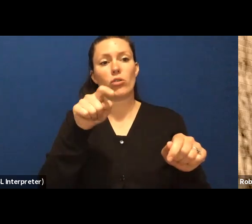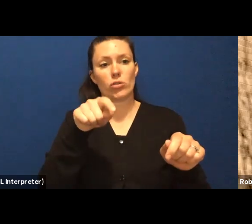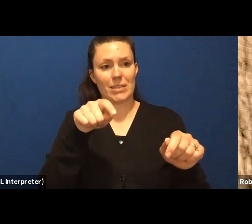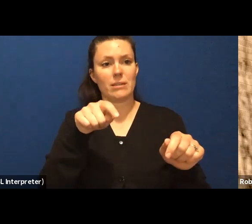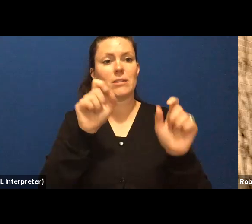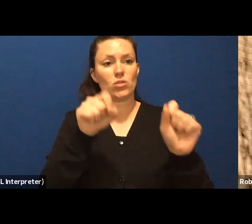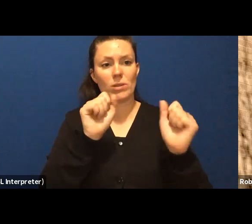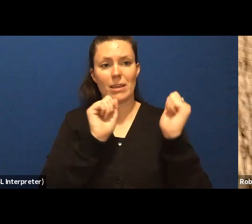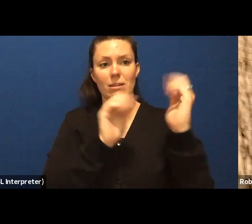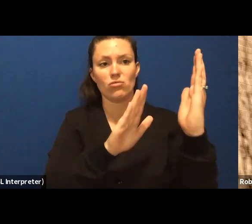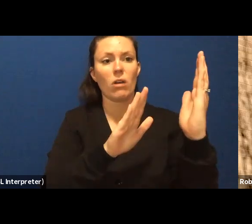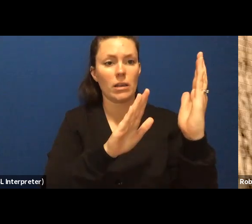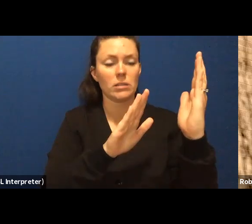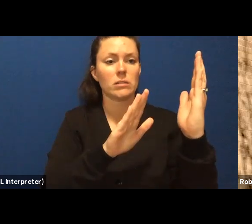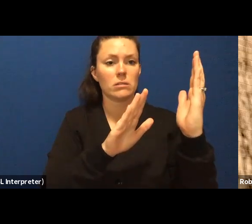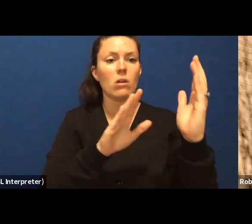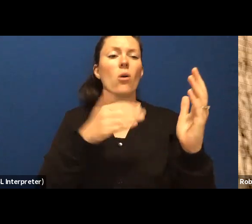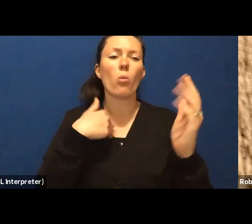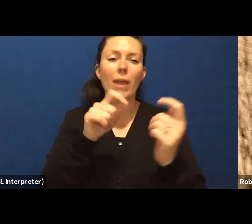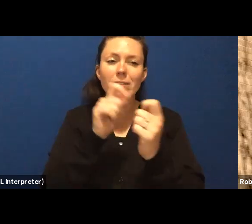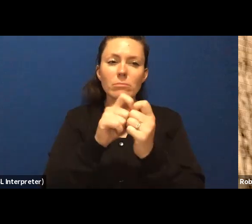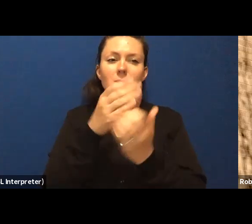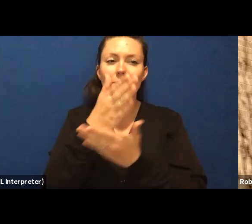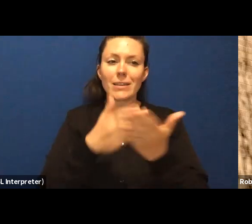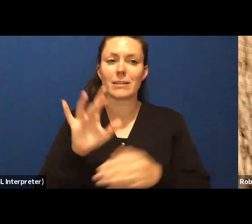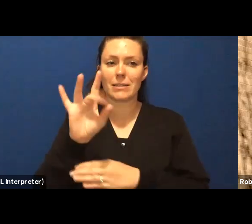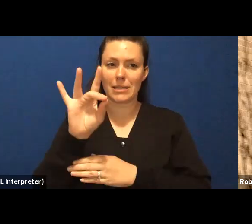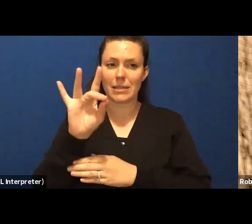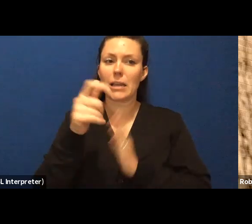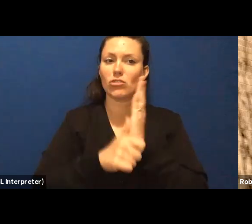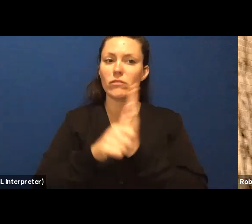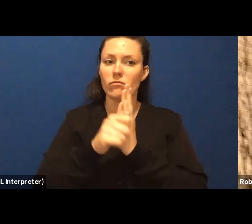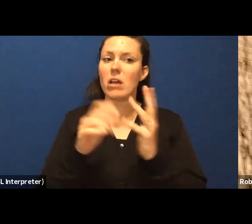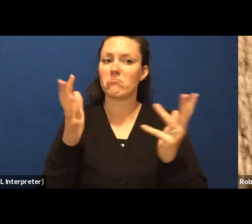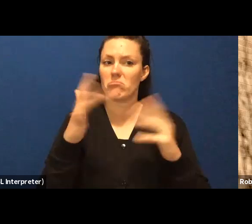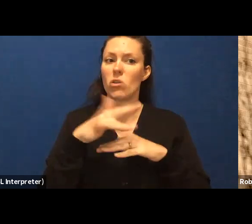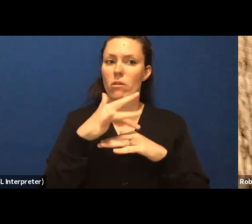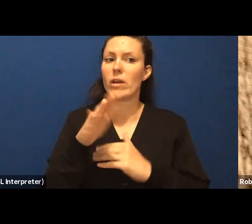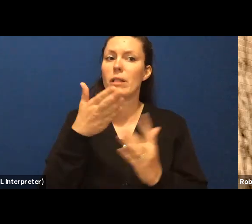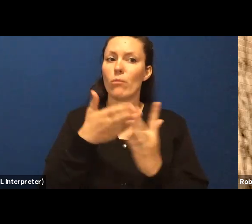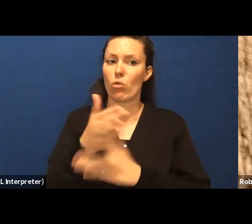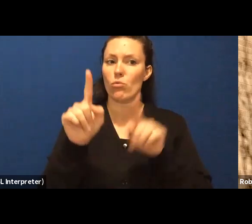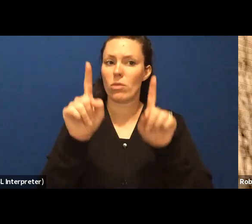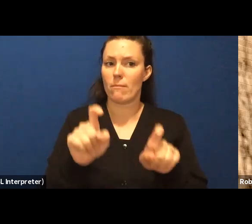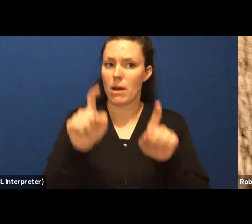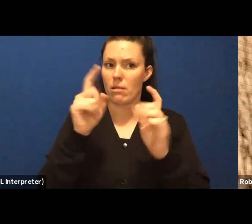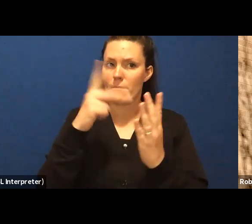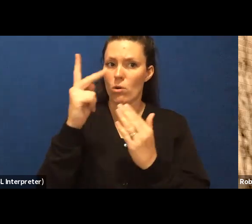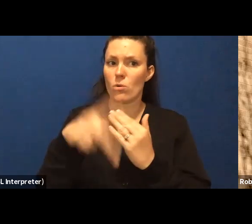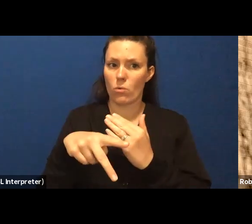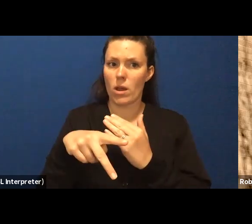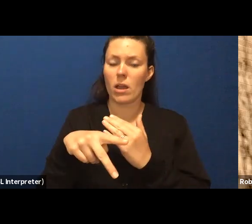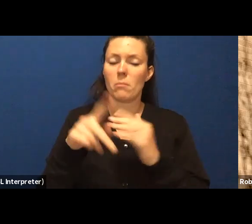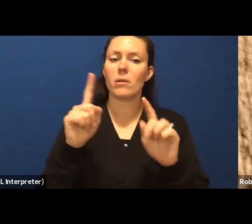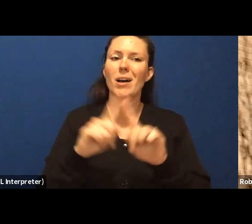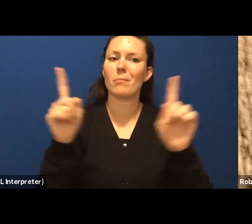are specific Section 8 vouchers that are available through that pilot program. But